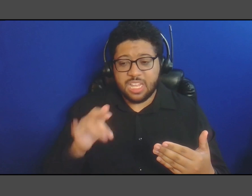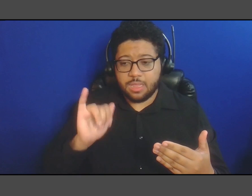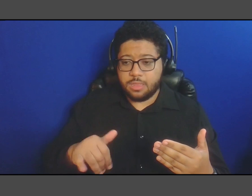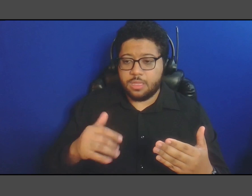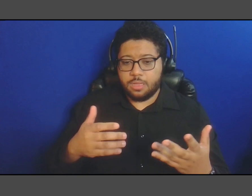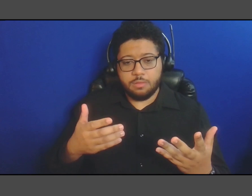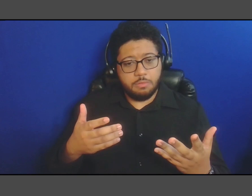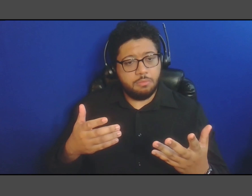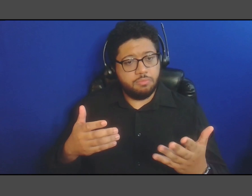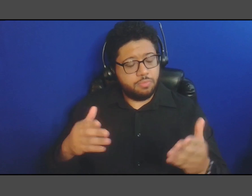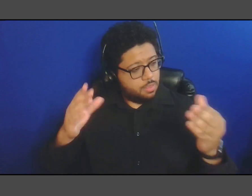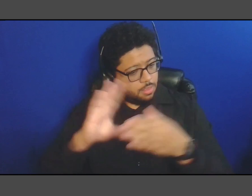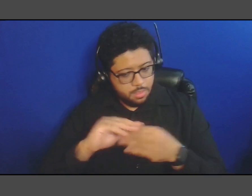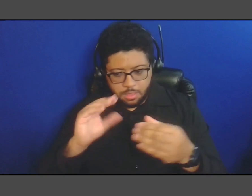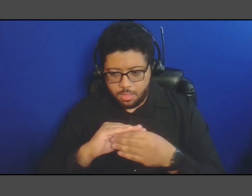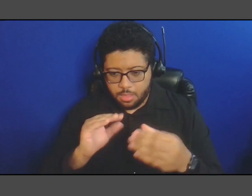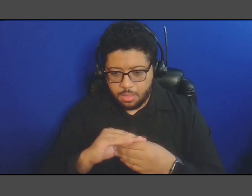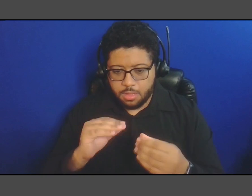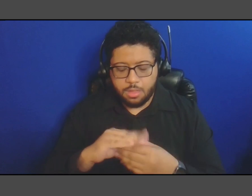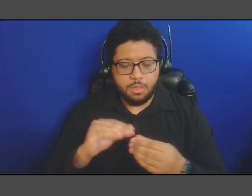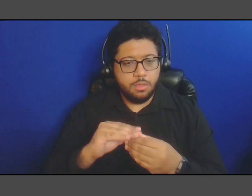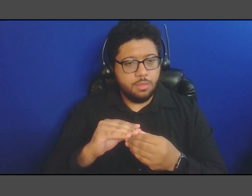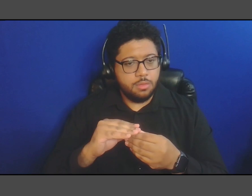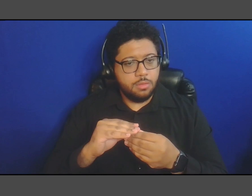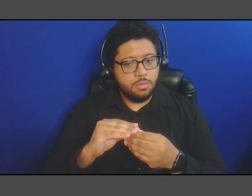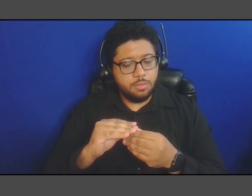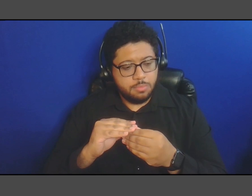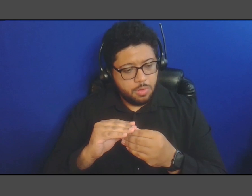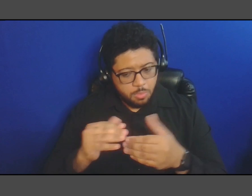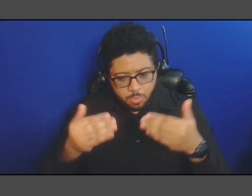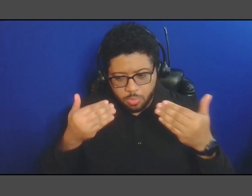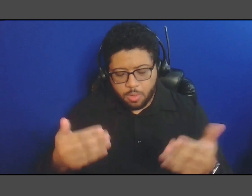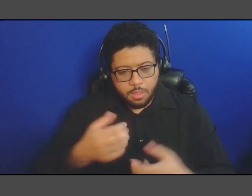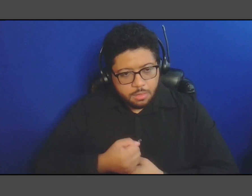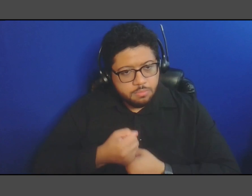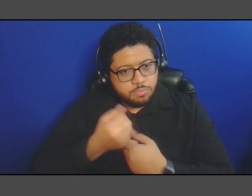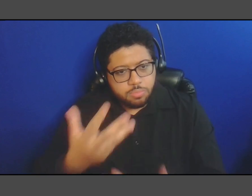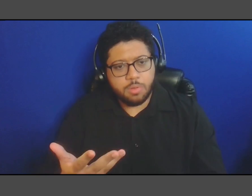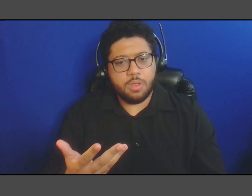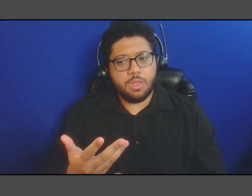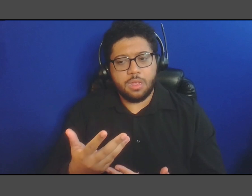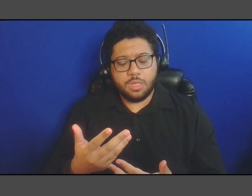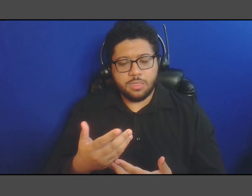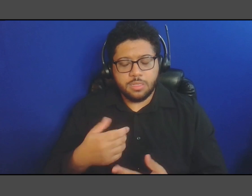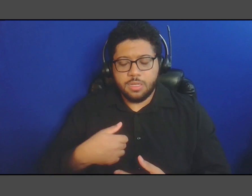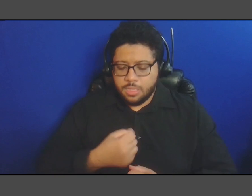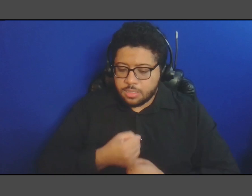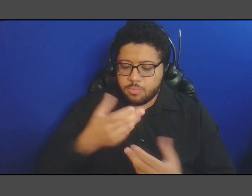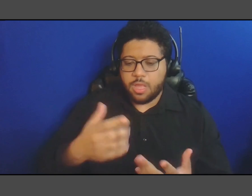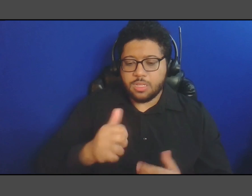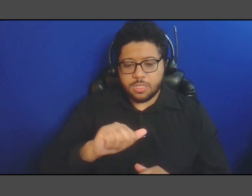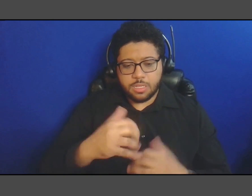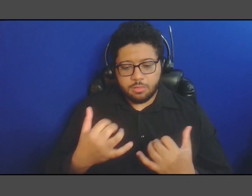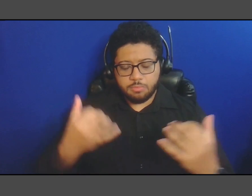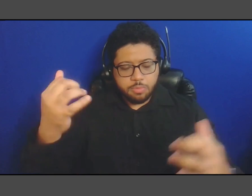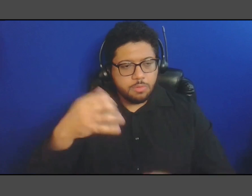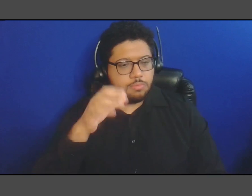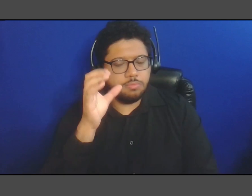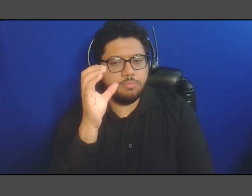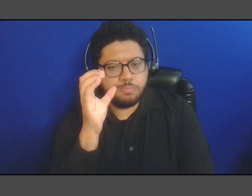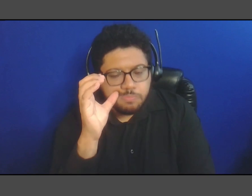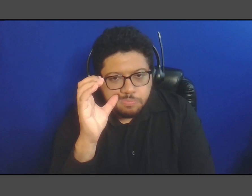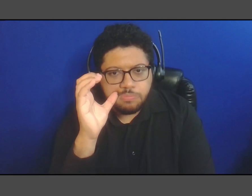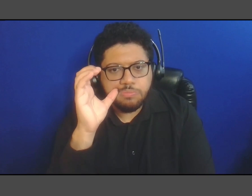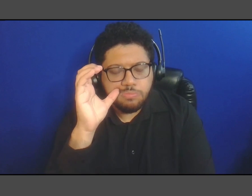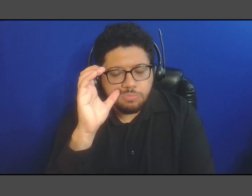human beings being spoken and held is what is the only thing